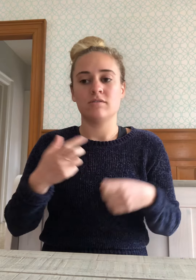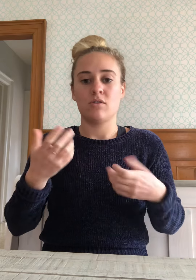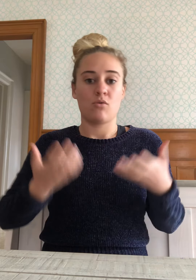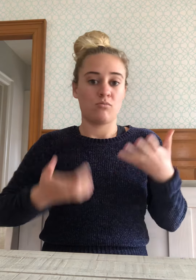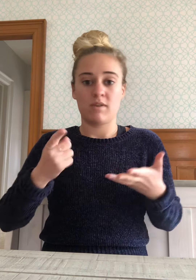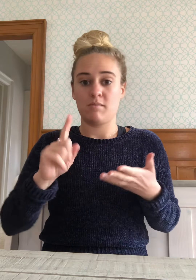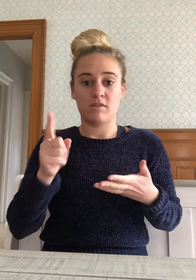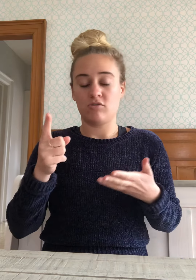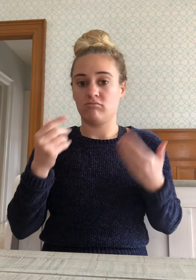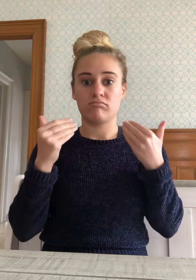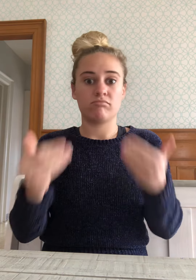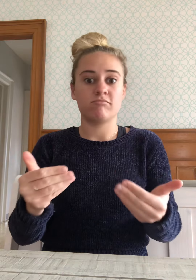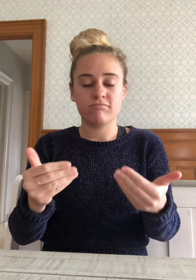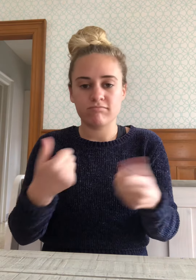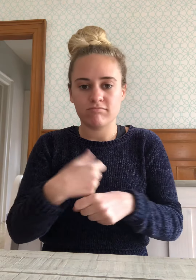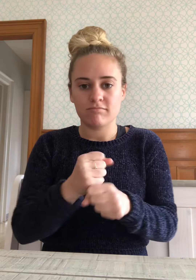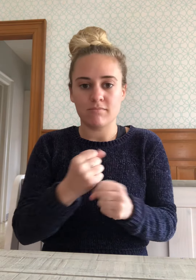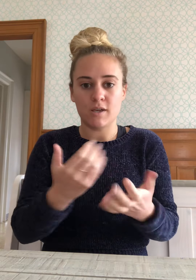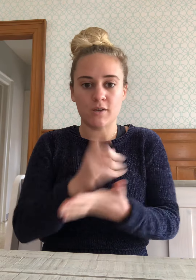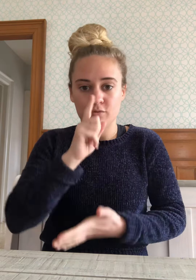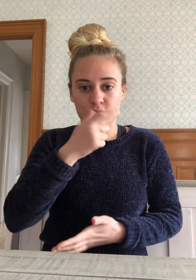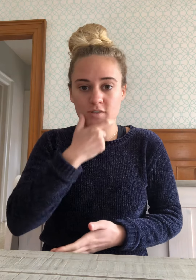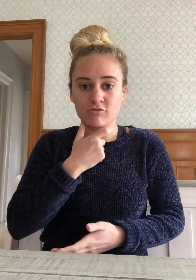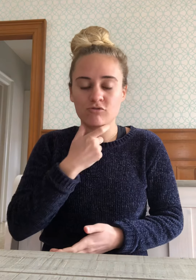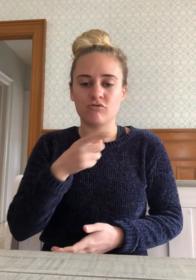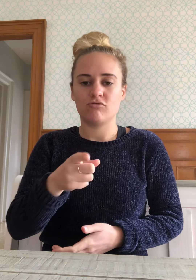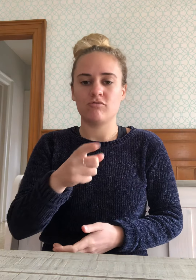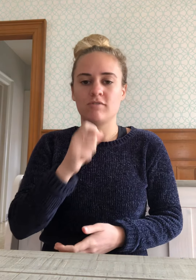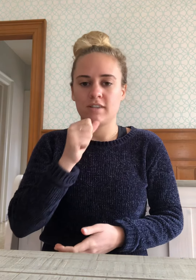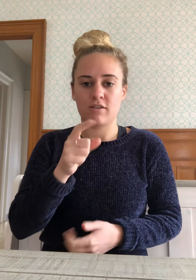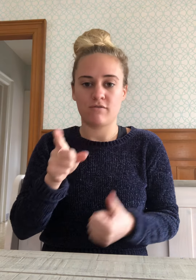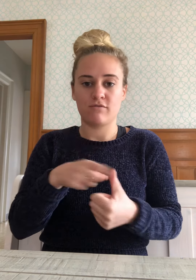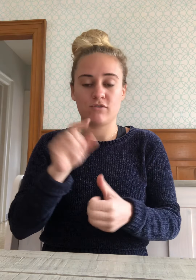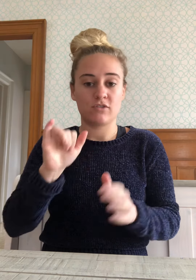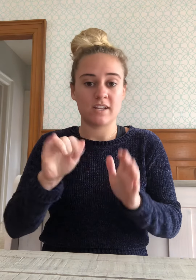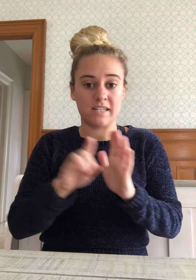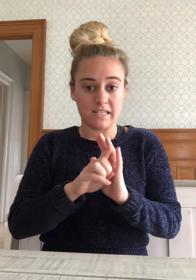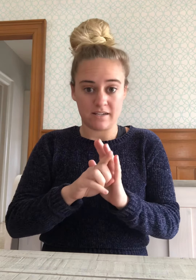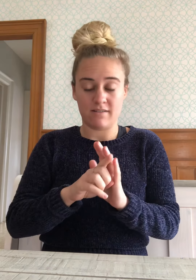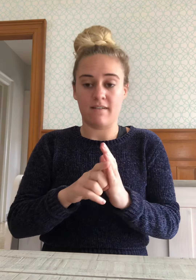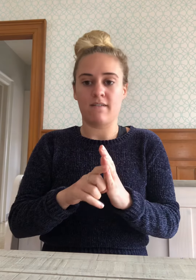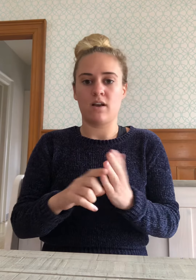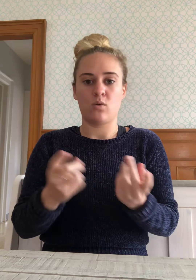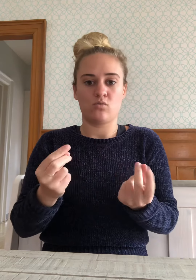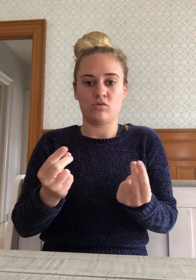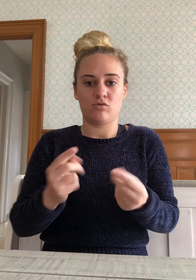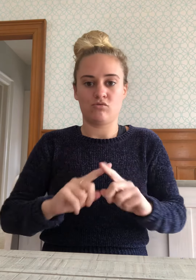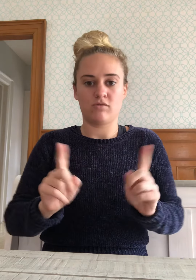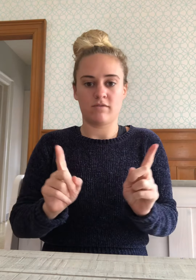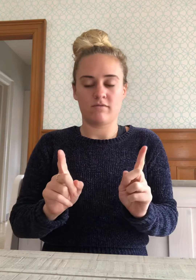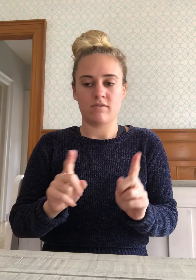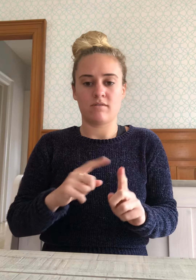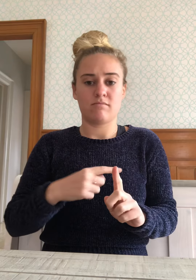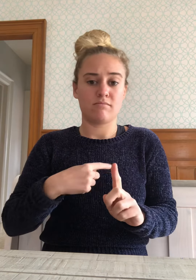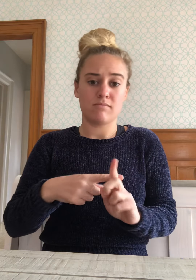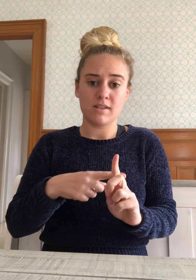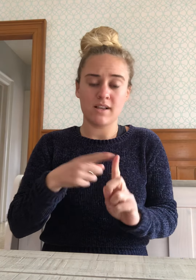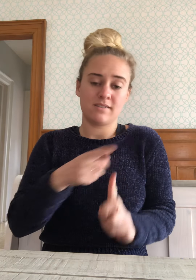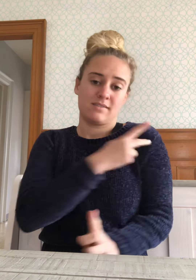first identifying what they were going to do differently. But it also can be a suggestion that this patient is not at all adaptable. It does take a